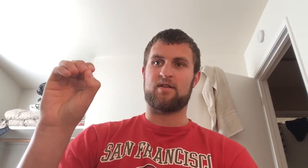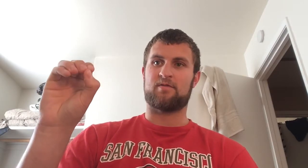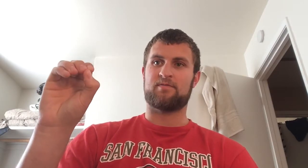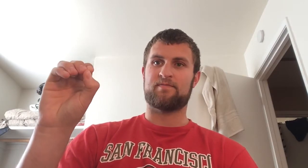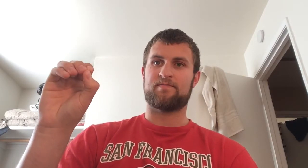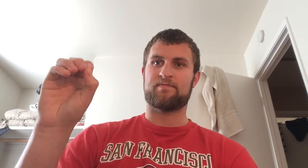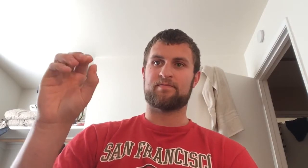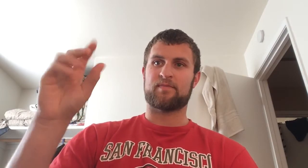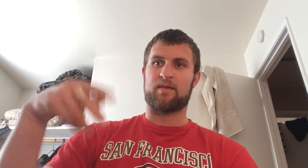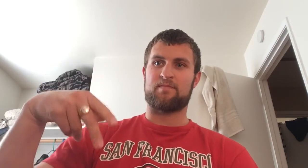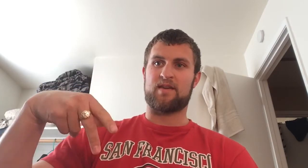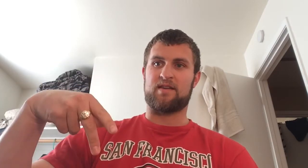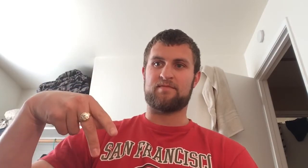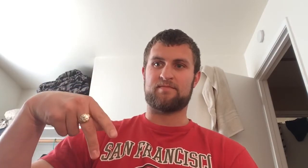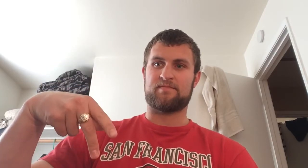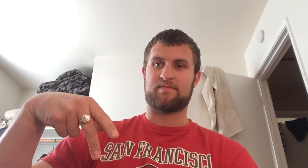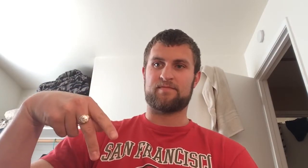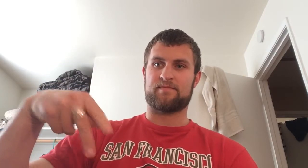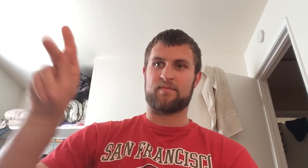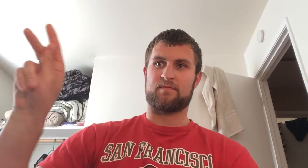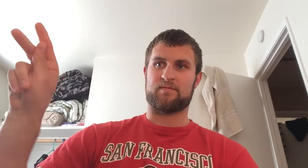O, P,